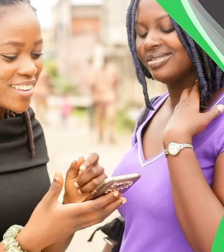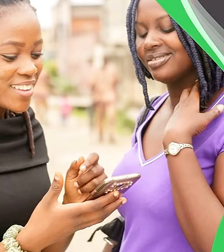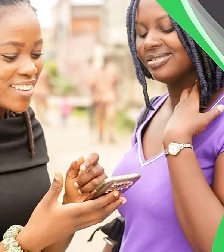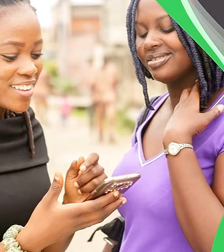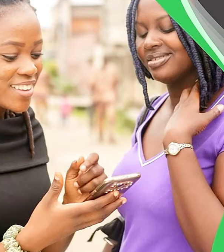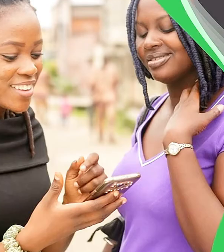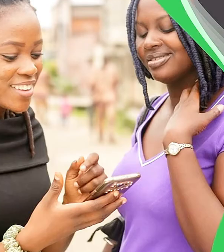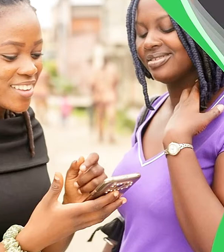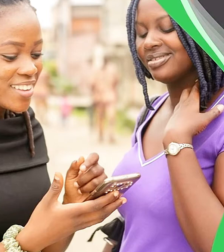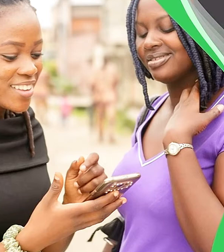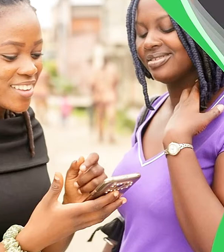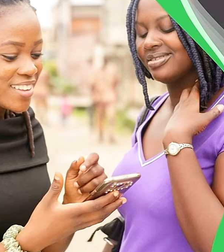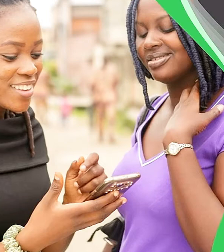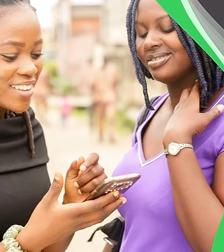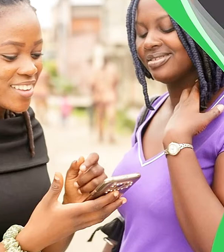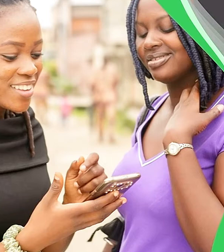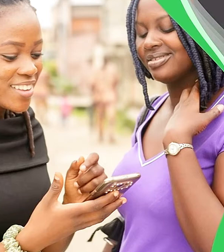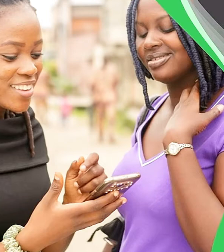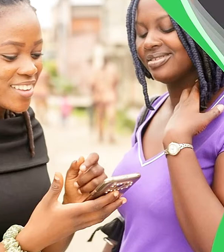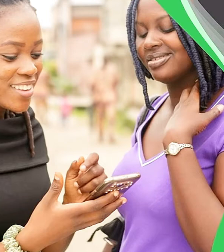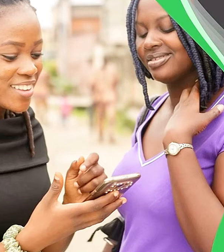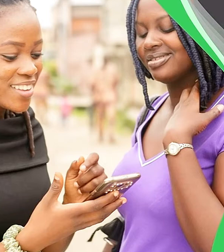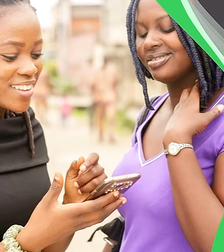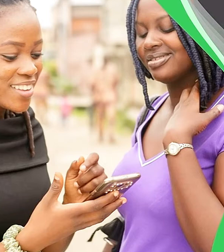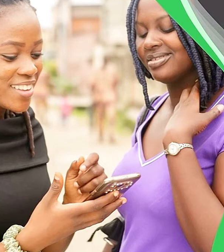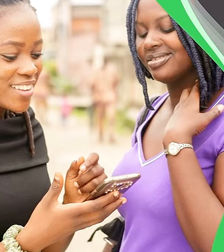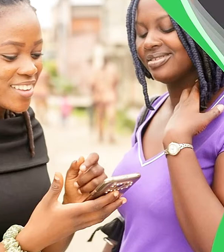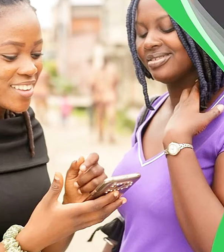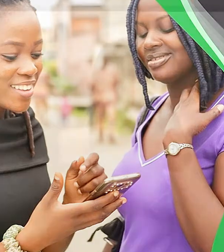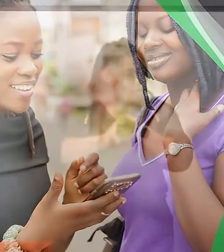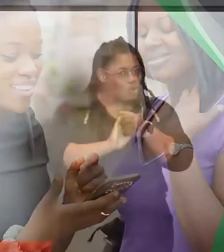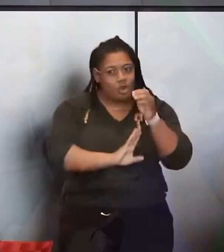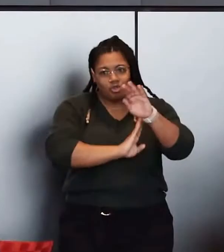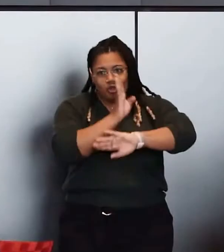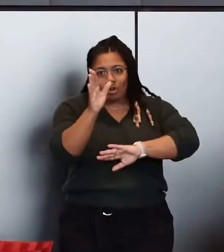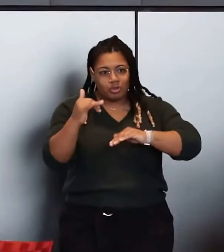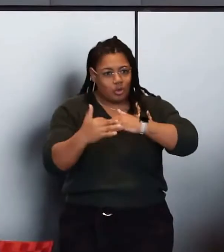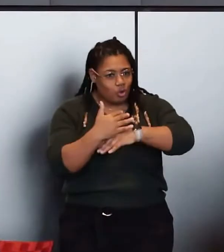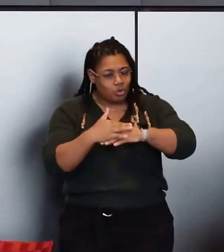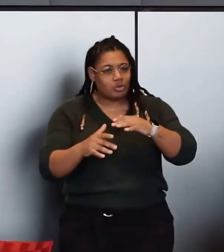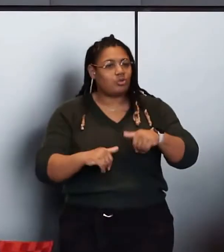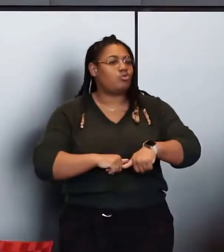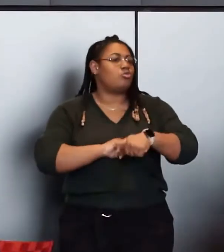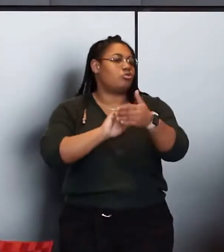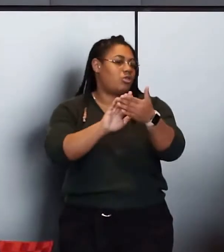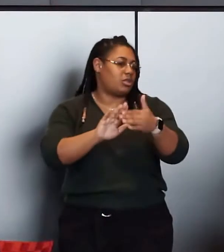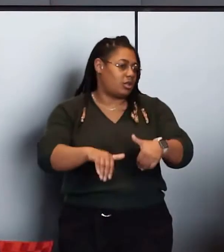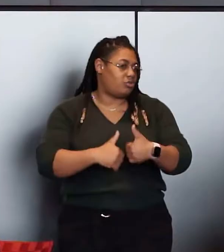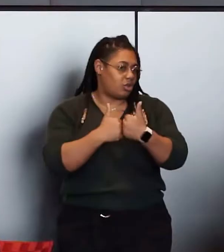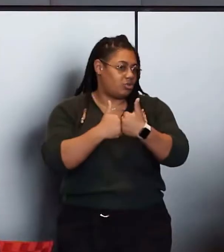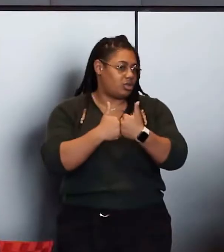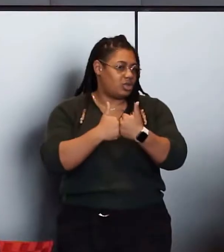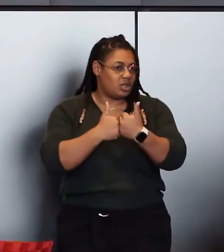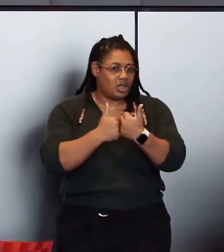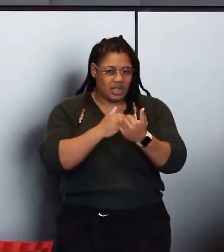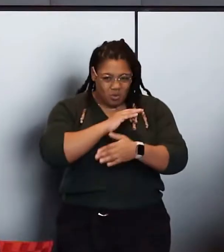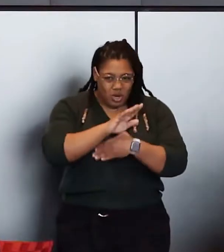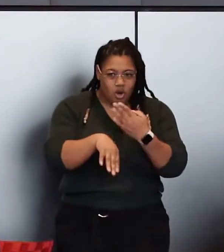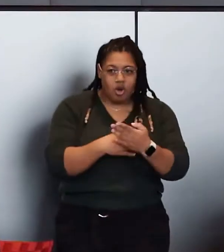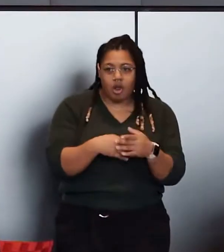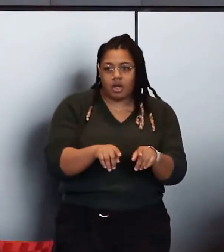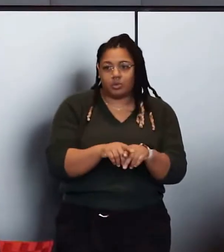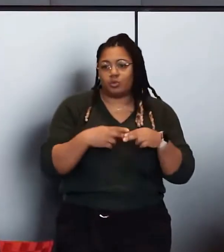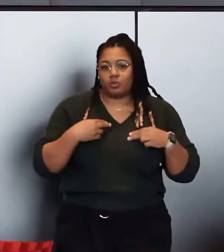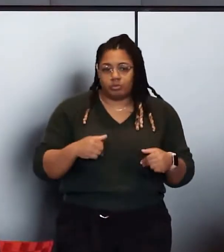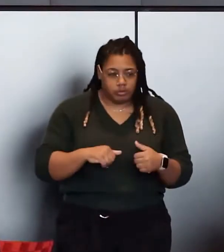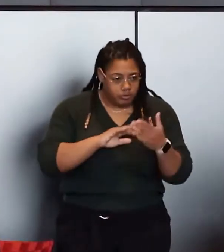frustrated that we're not working together across the oceans to collectively try to address the challenges that are all facing us as humans. So, it's a